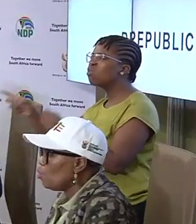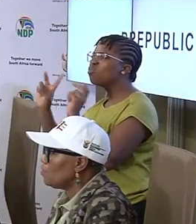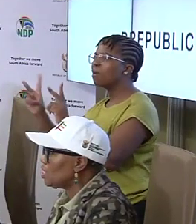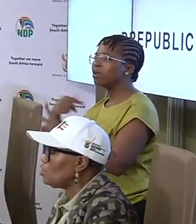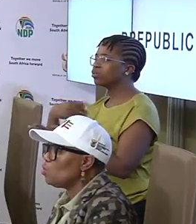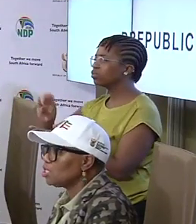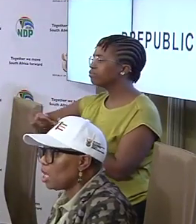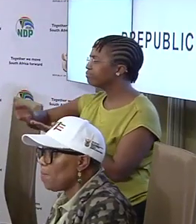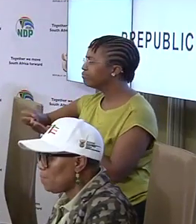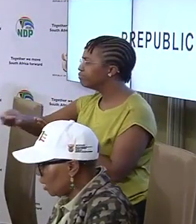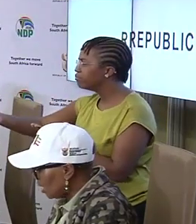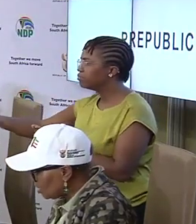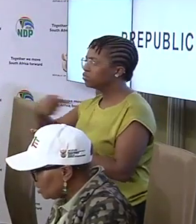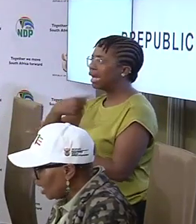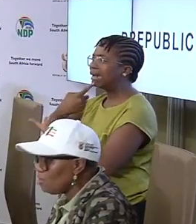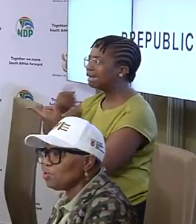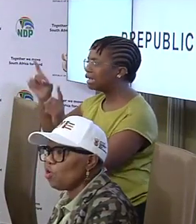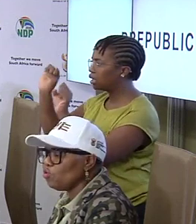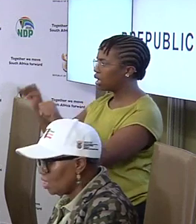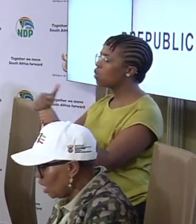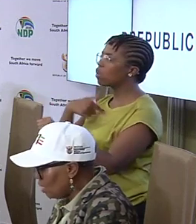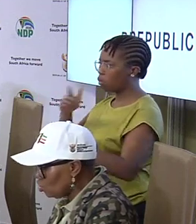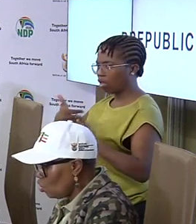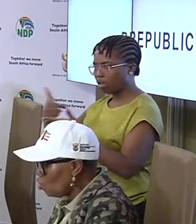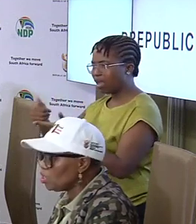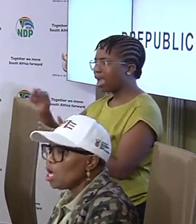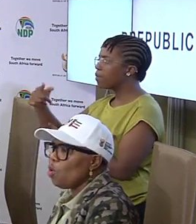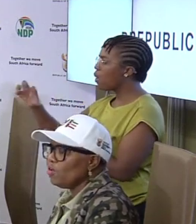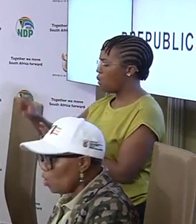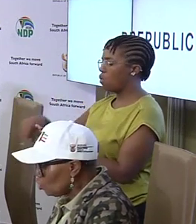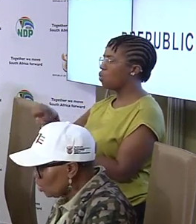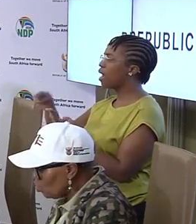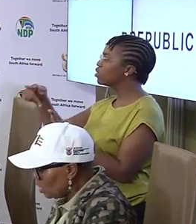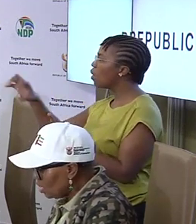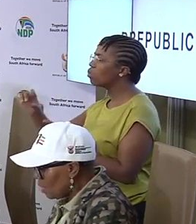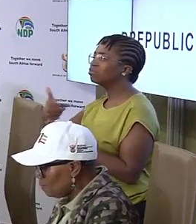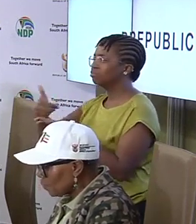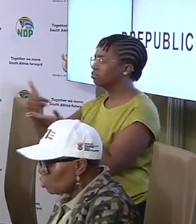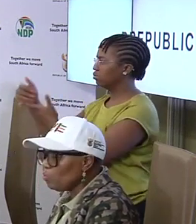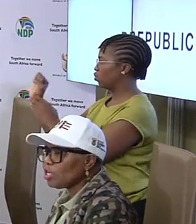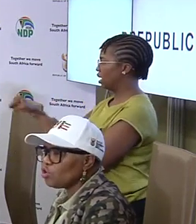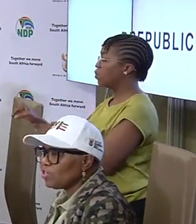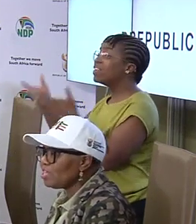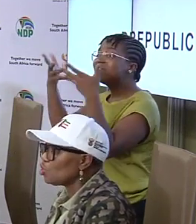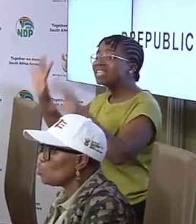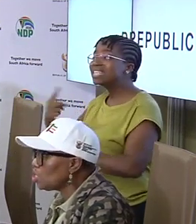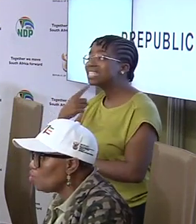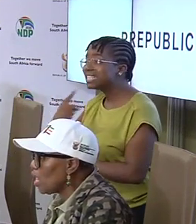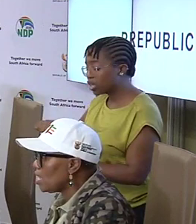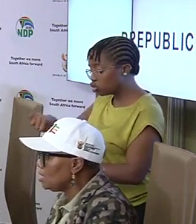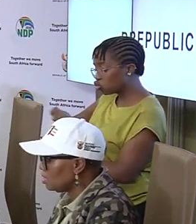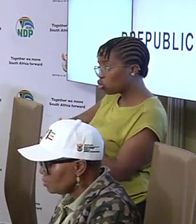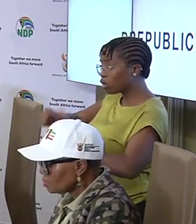advocacy. We've said we will step up and assist the NPOs and the NGOs. We've also requested them to make sure that the